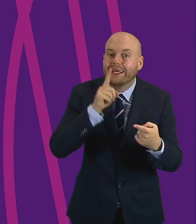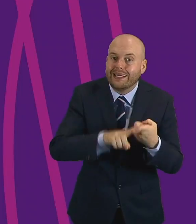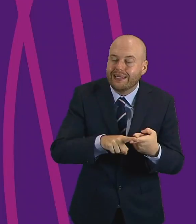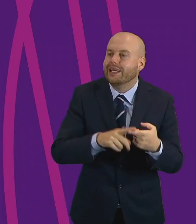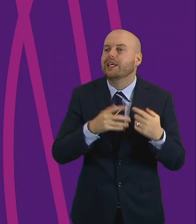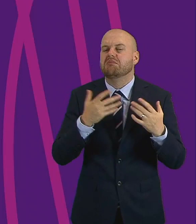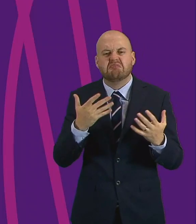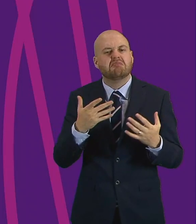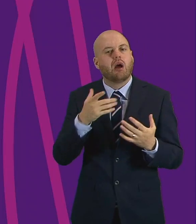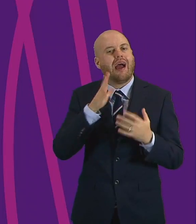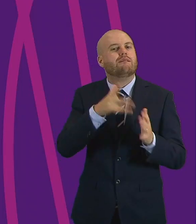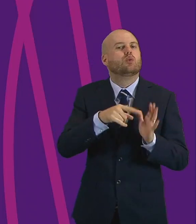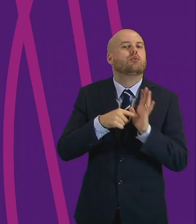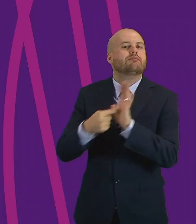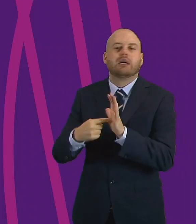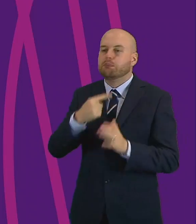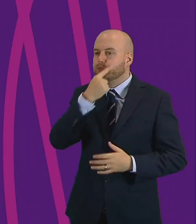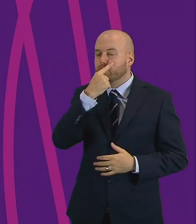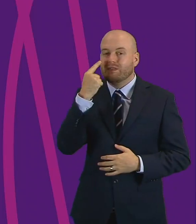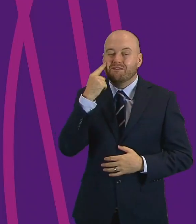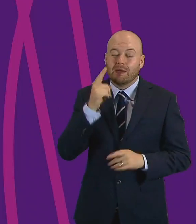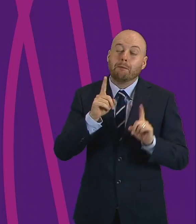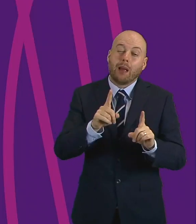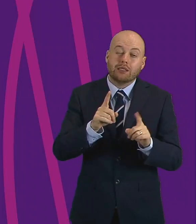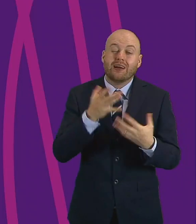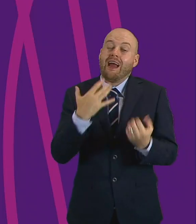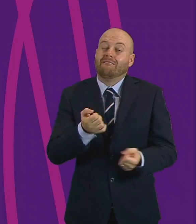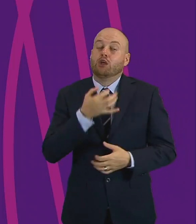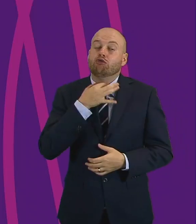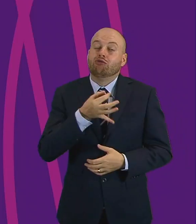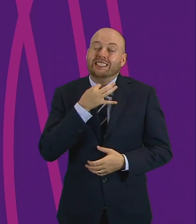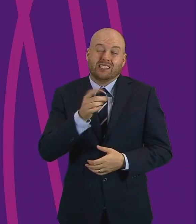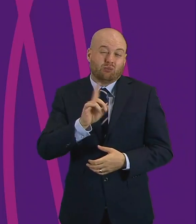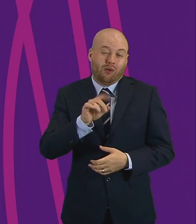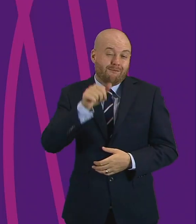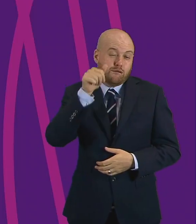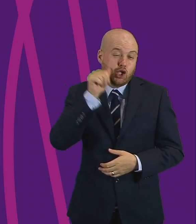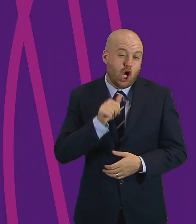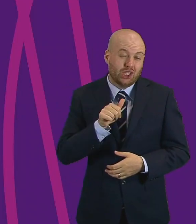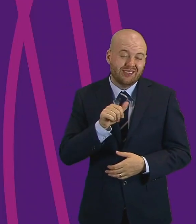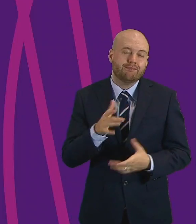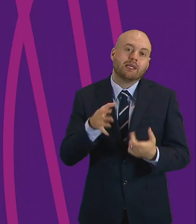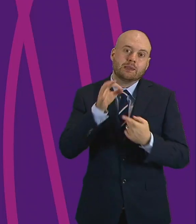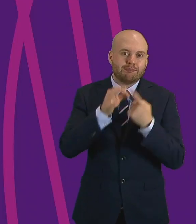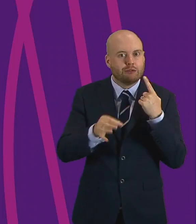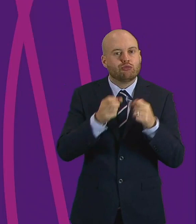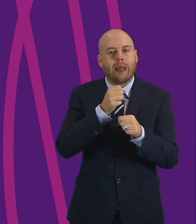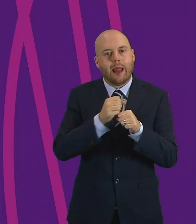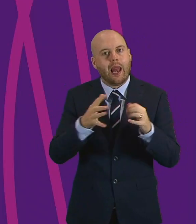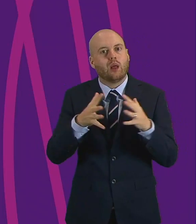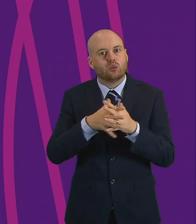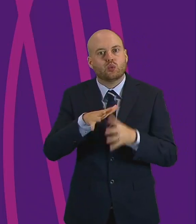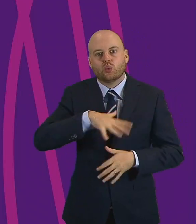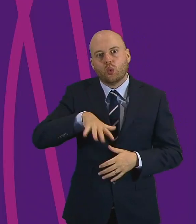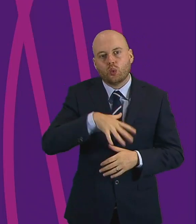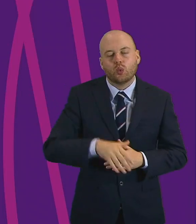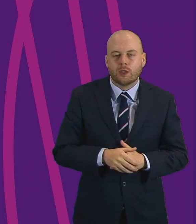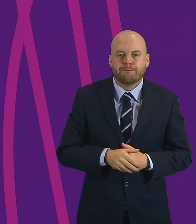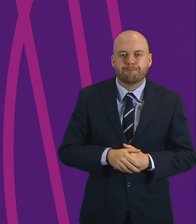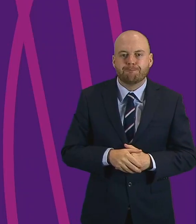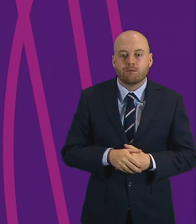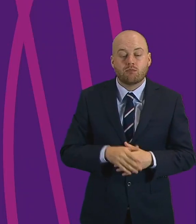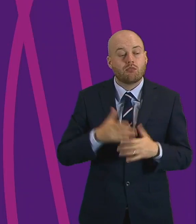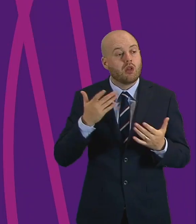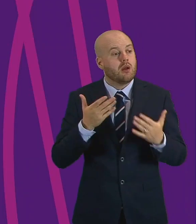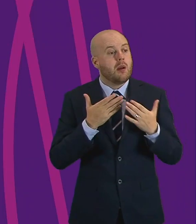past, particularly in Glasgow. Clearly, this kind of support has hugely increased public expenditure in Scotland and